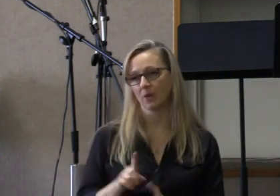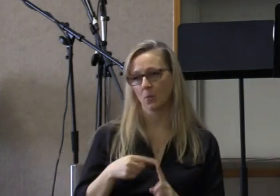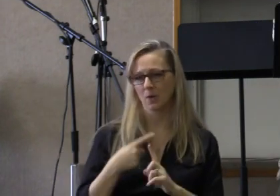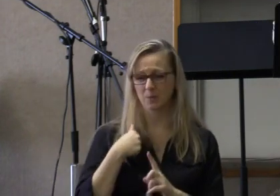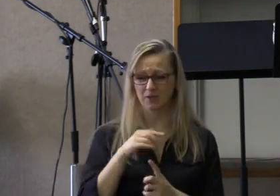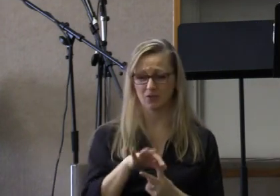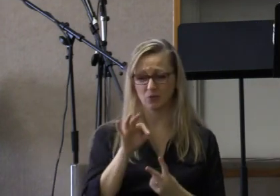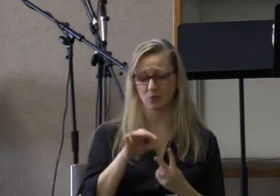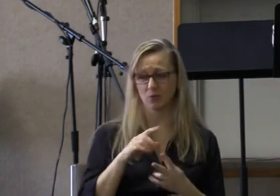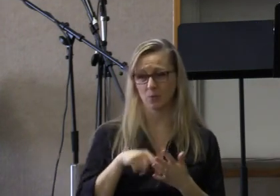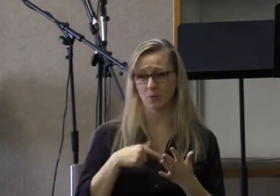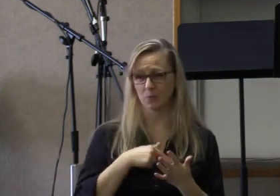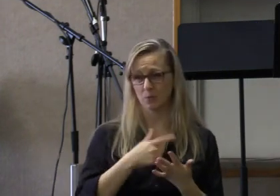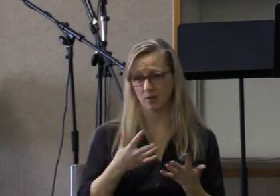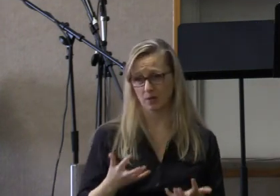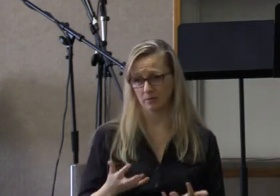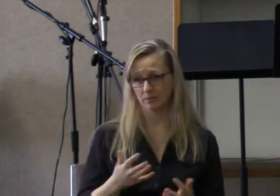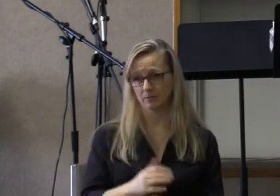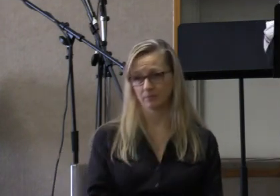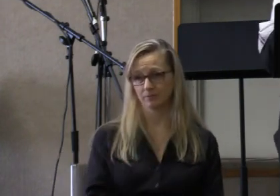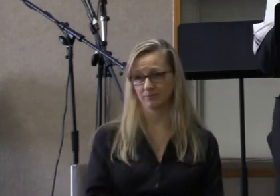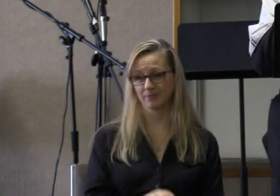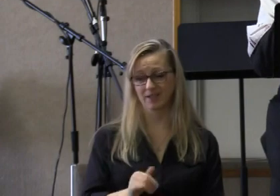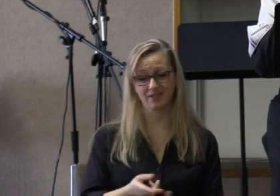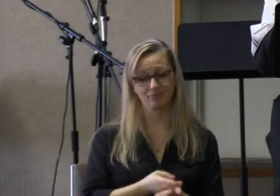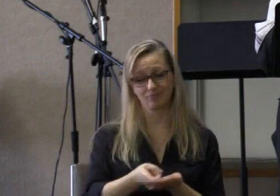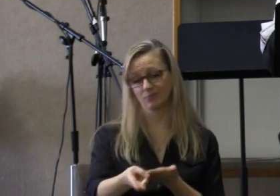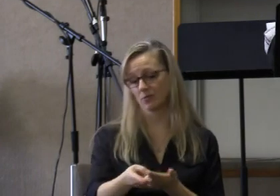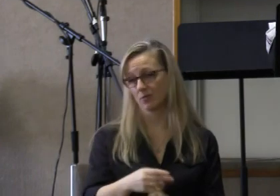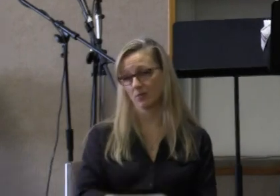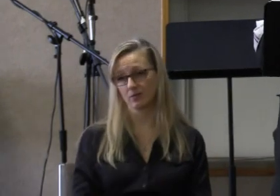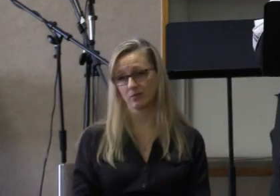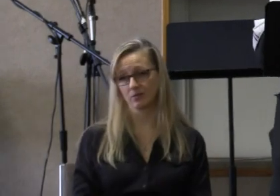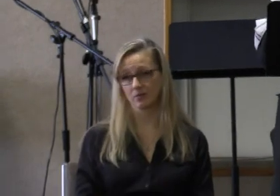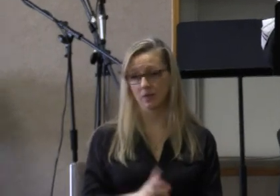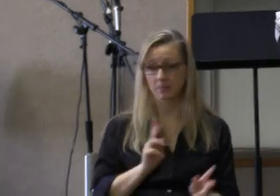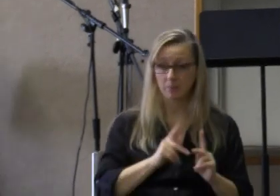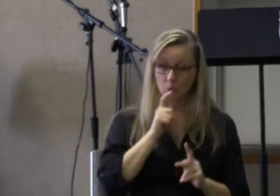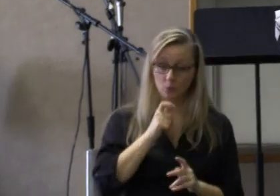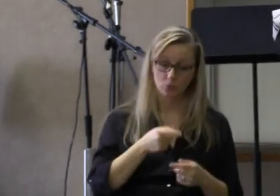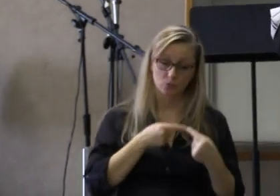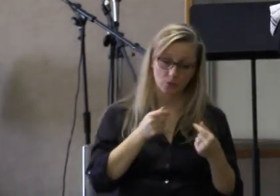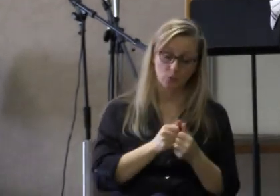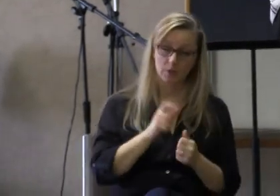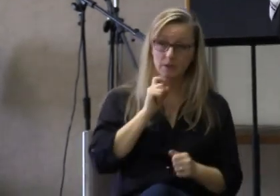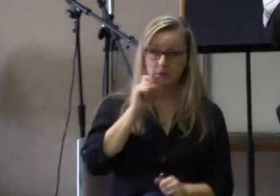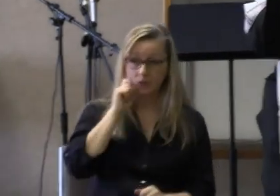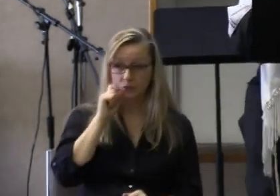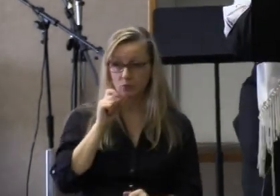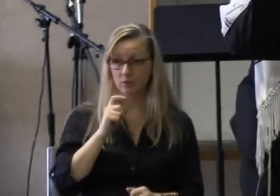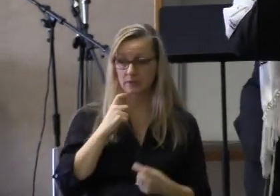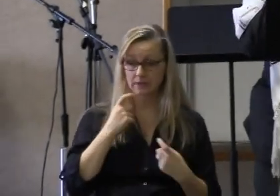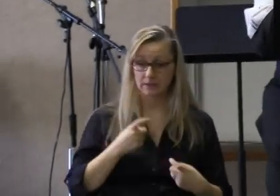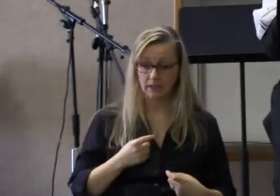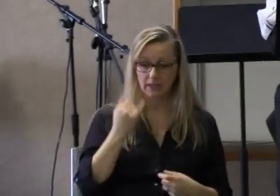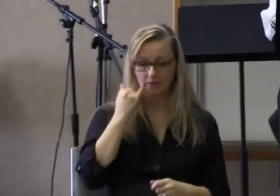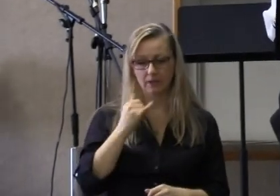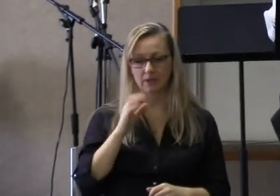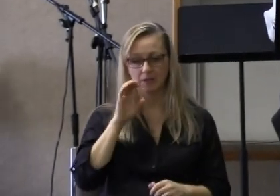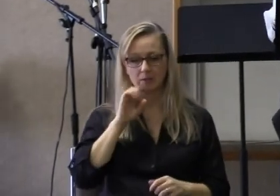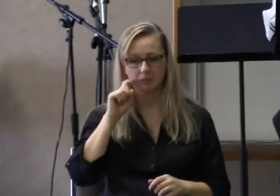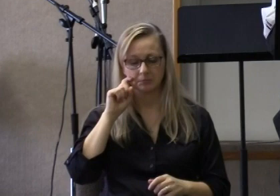I hate to say it that way, but that's the plain truth. People who are struggling with sexual sin, for instance, whether it be